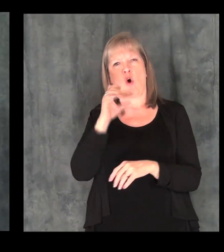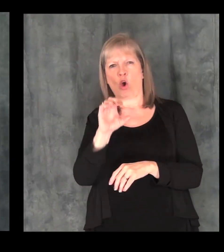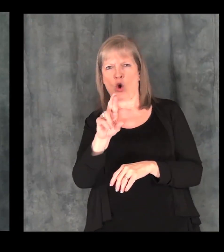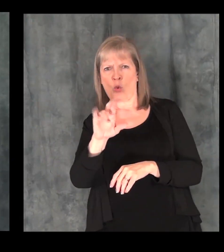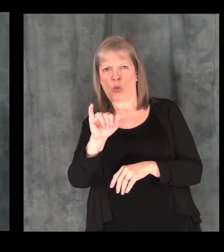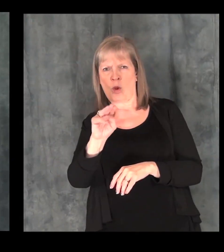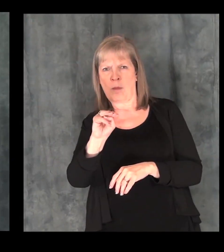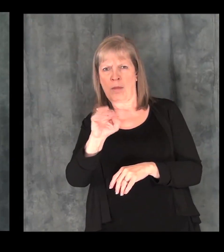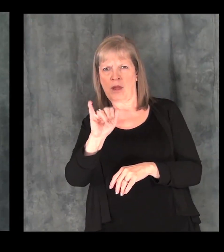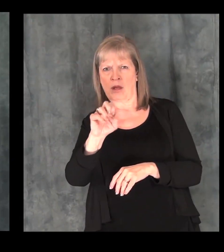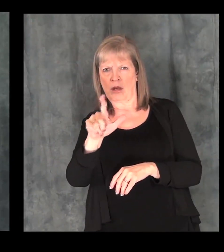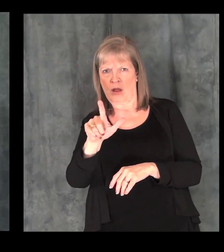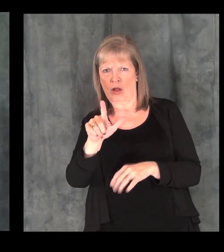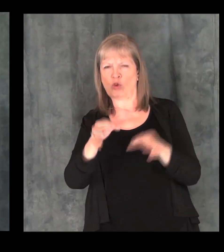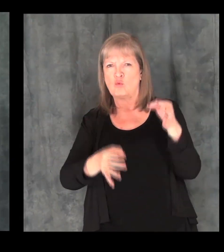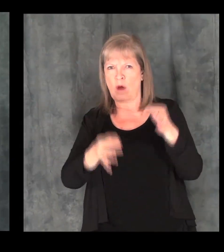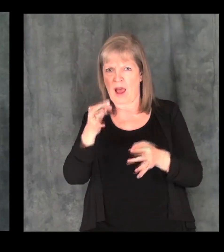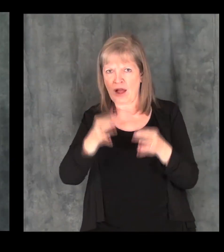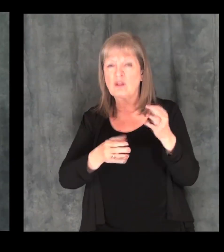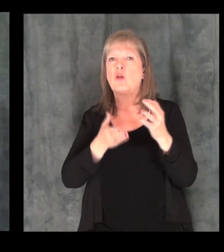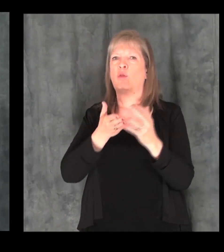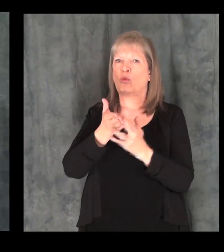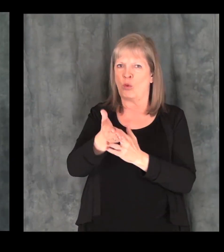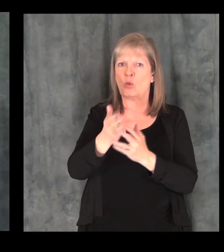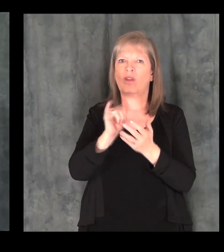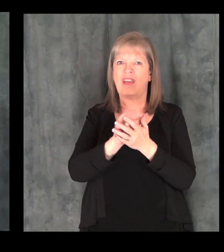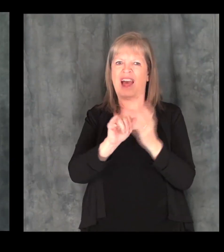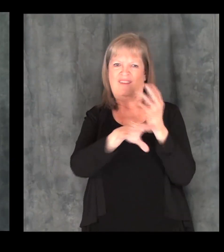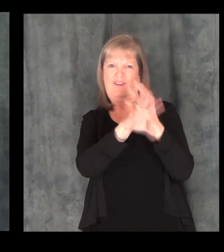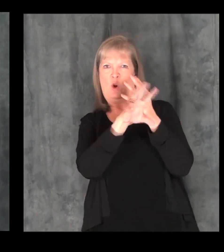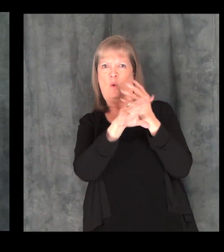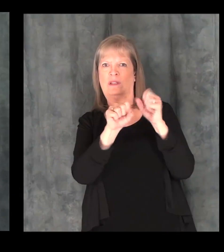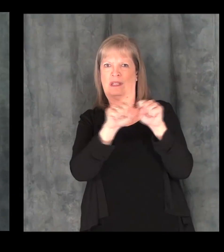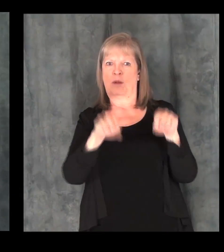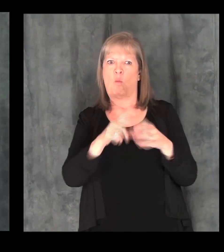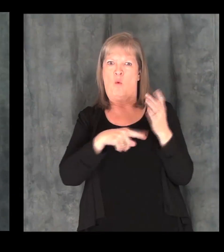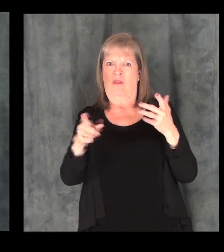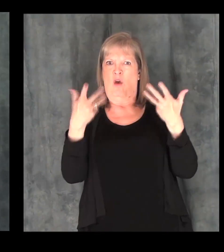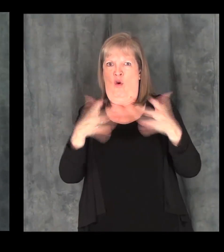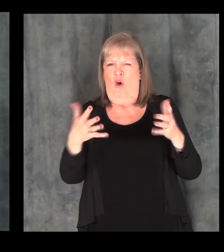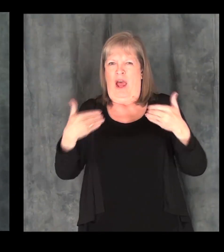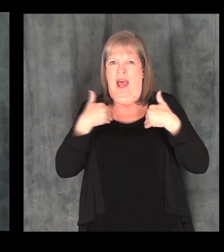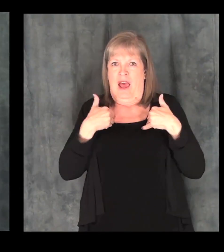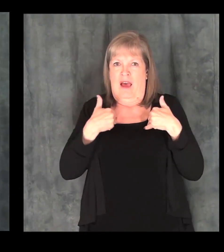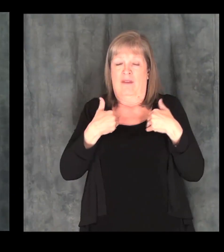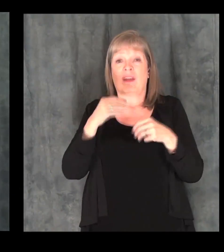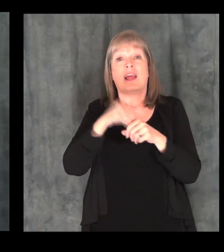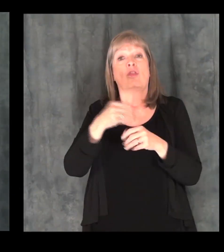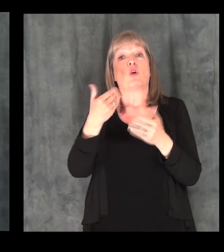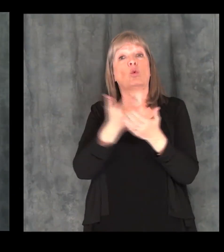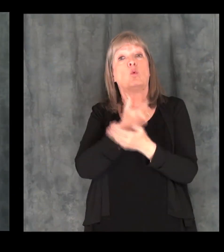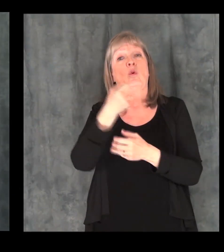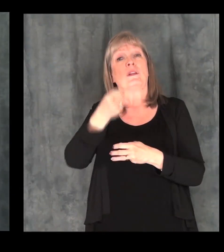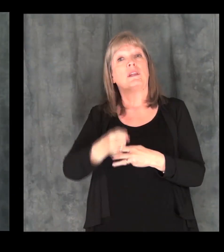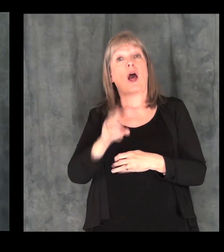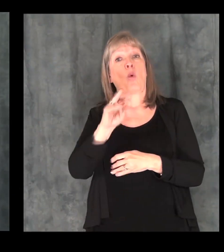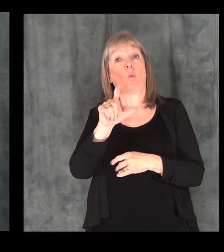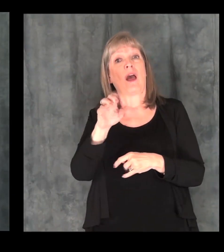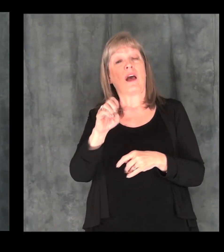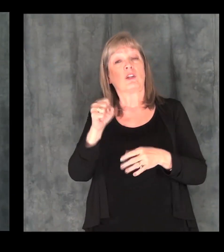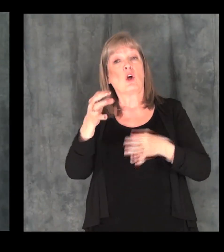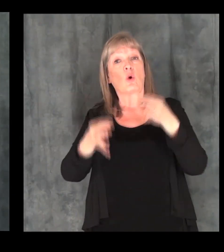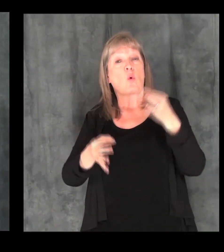primarily through the video system that they had. And in the New South Wales courts, they refer to it as